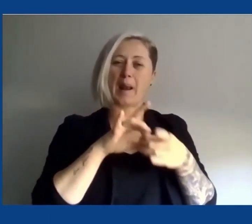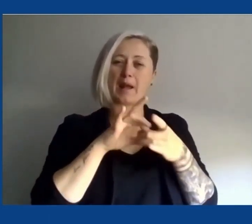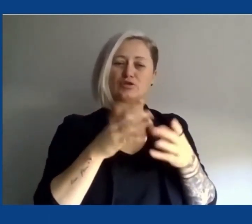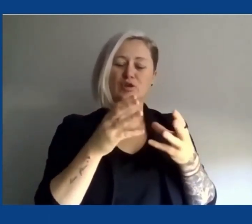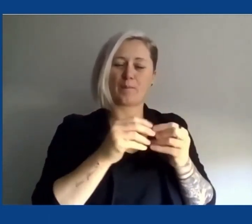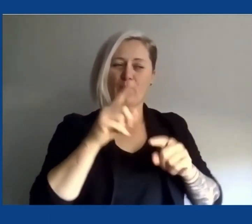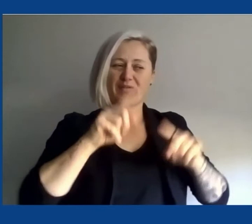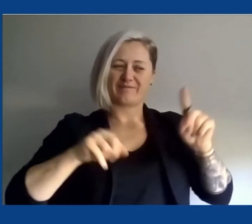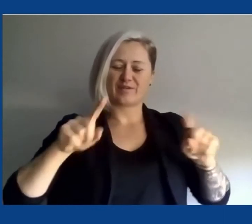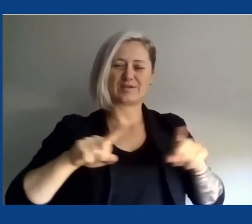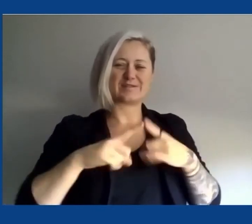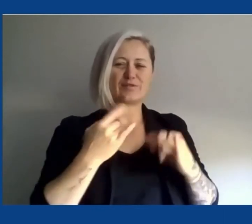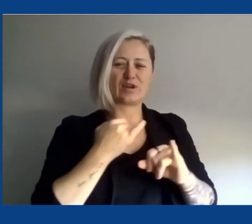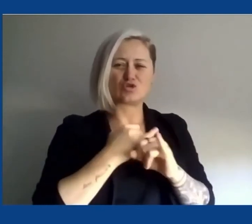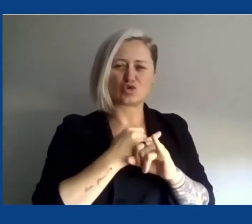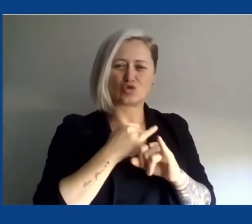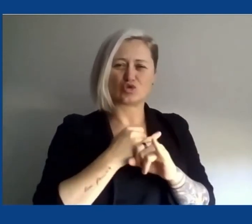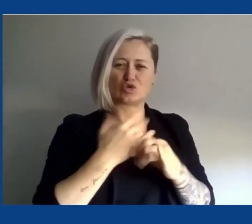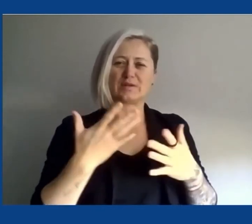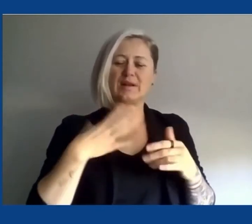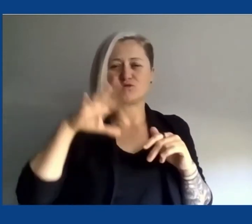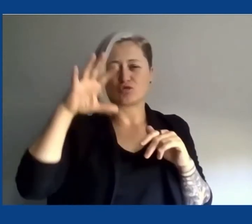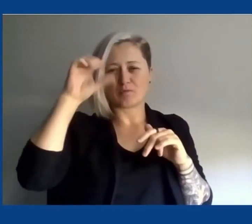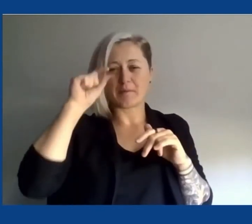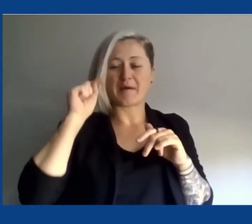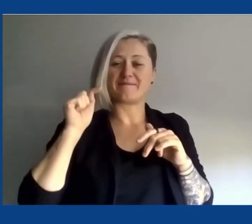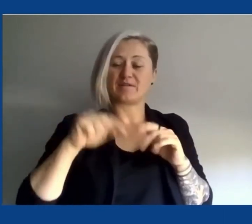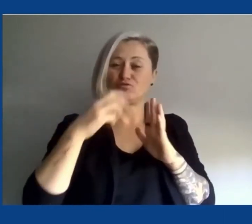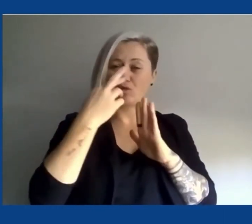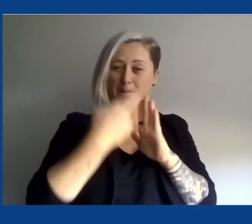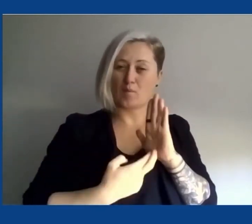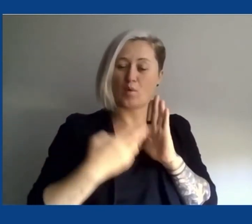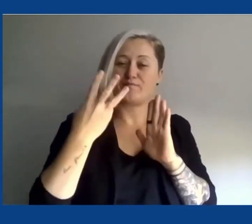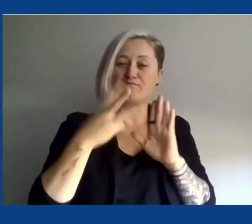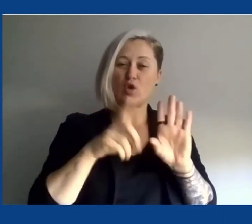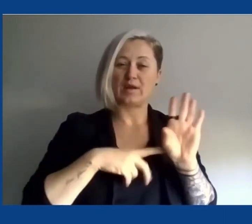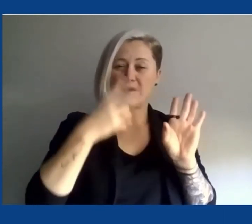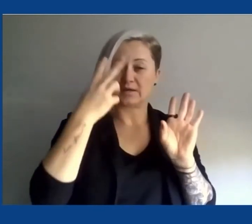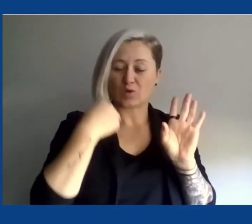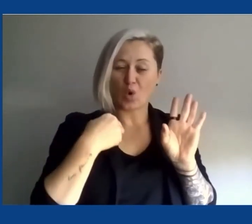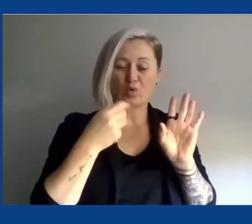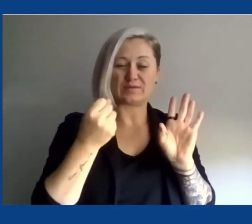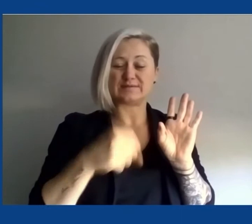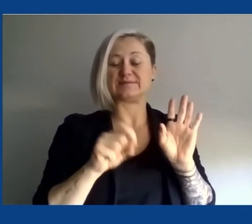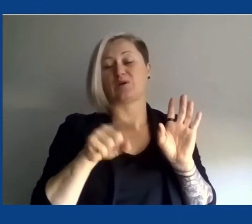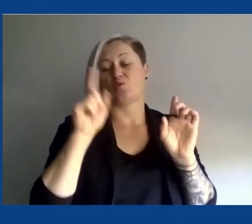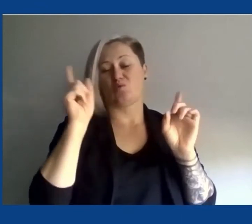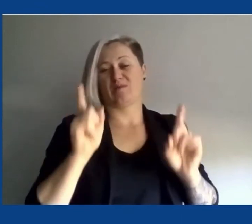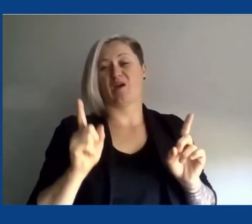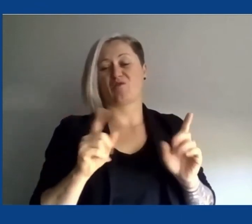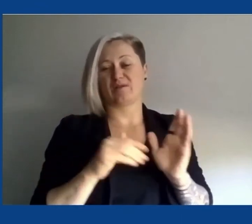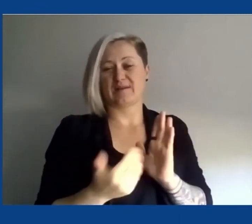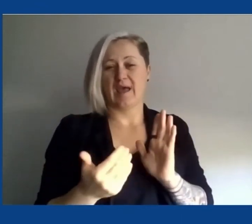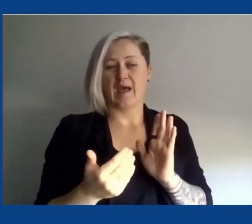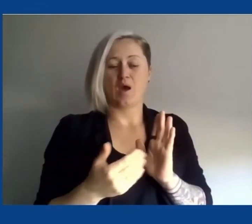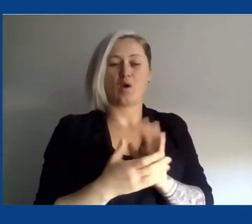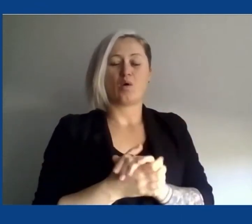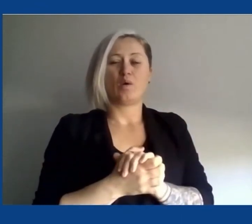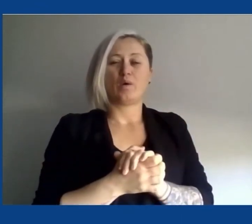institutions. And we've got to remember this report is 30 years old and is still current in what it says. A good